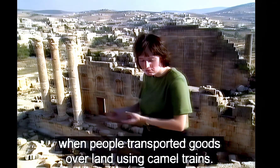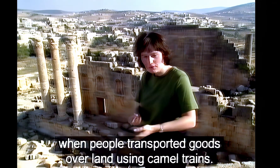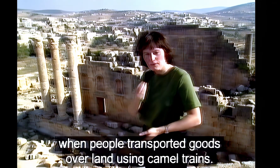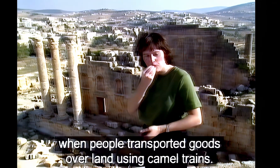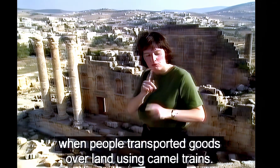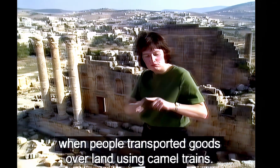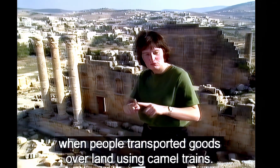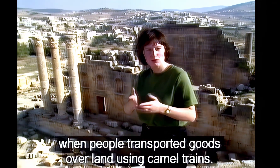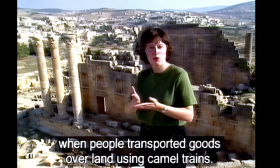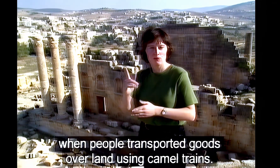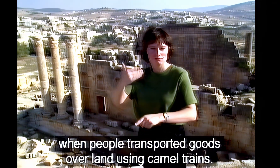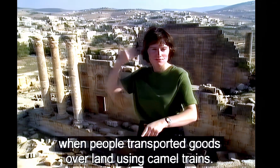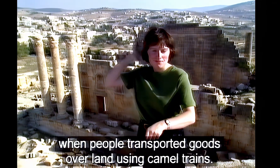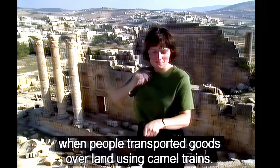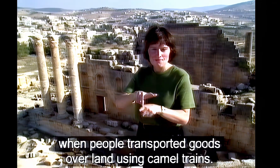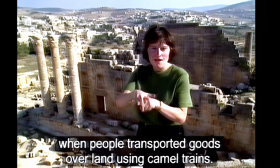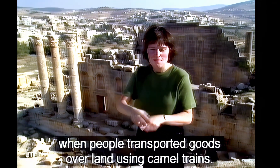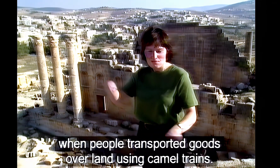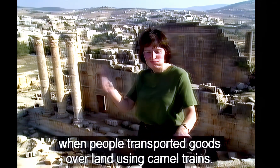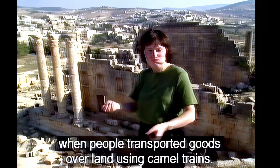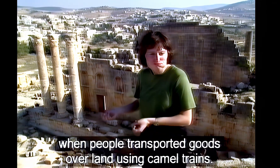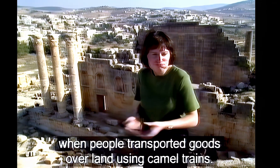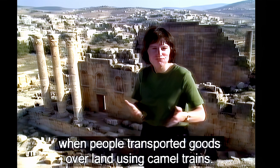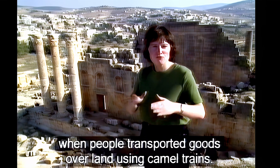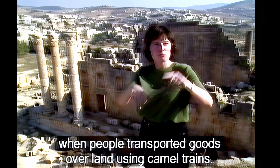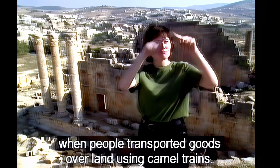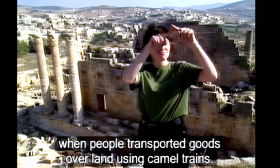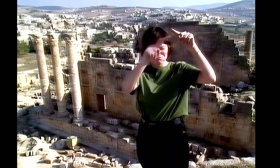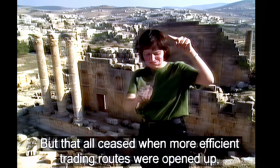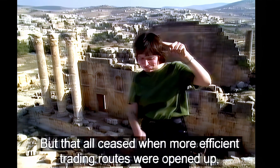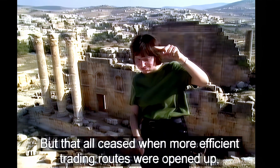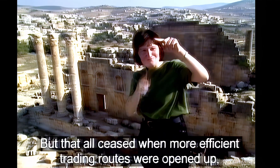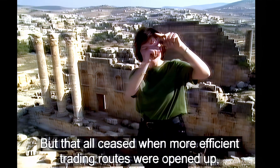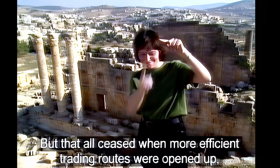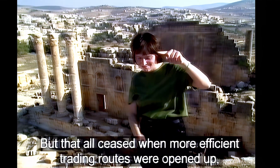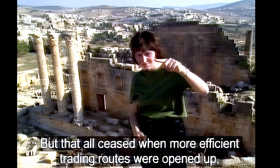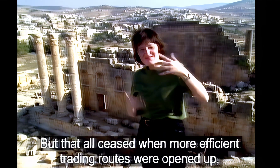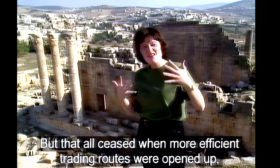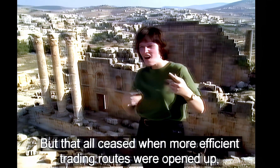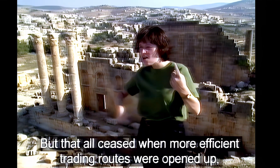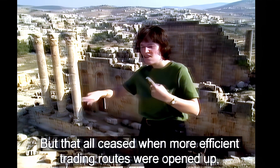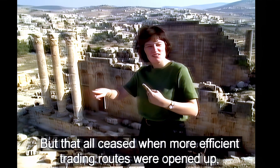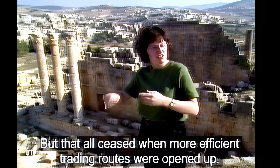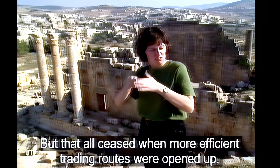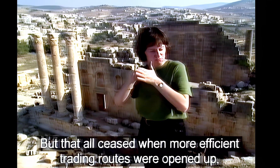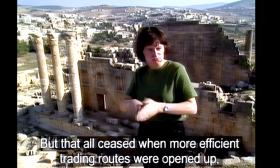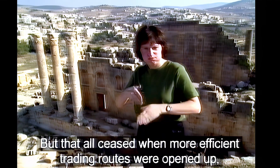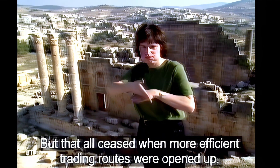transported goods over land using camel trains. But that all ceased when more efficient trading routes were opened up